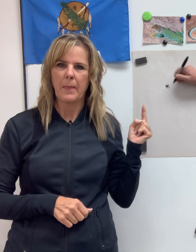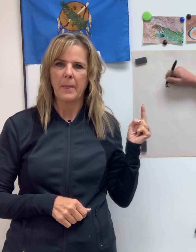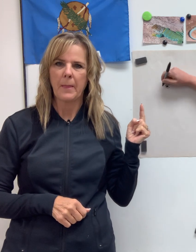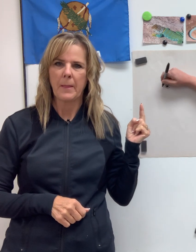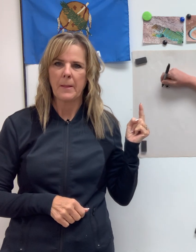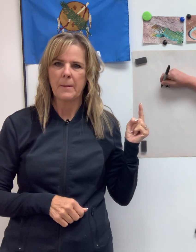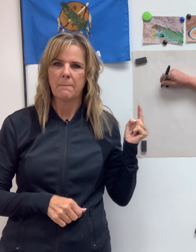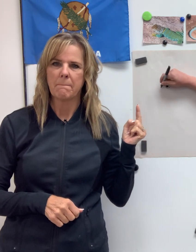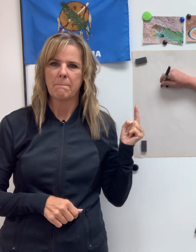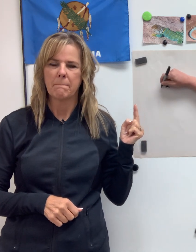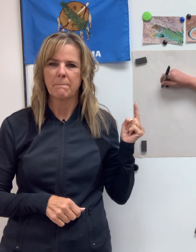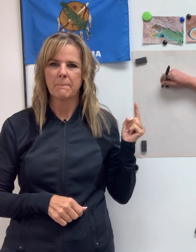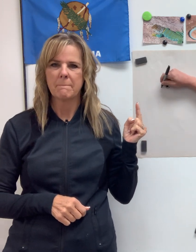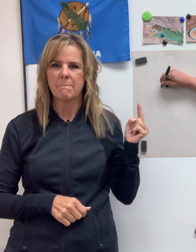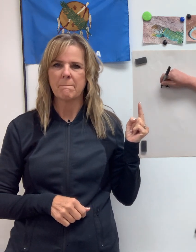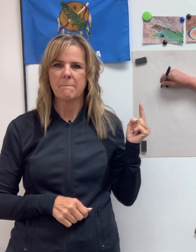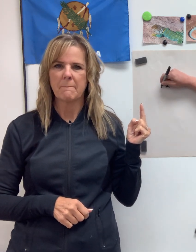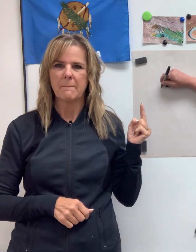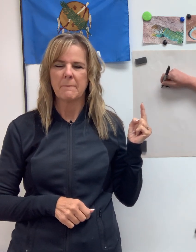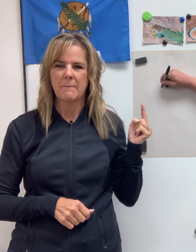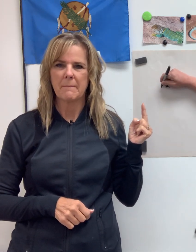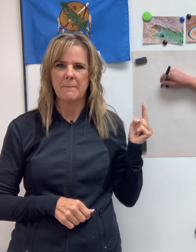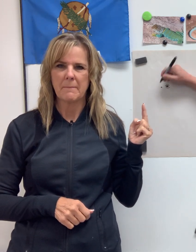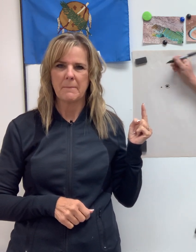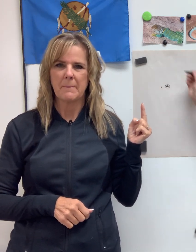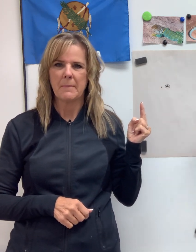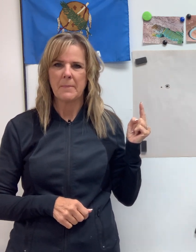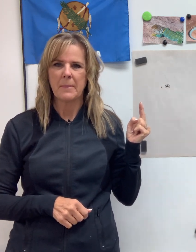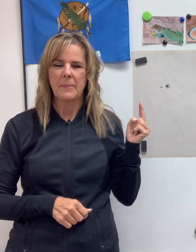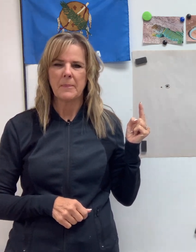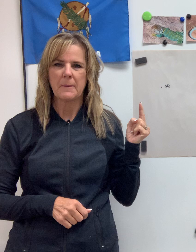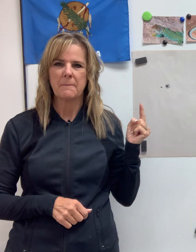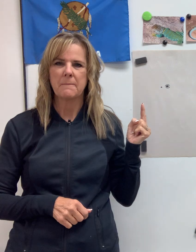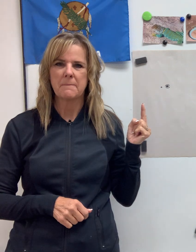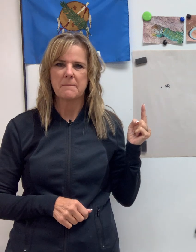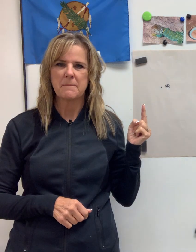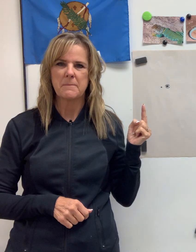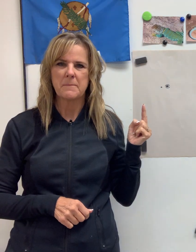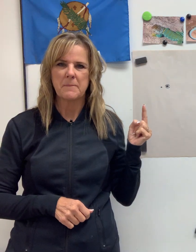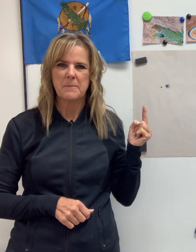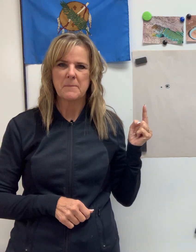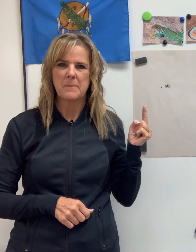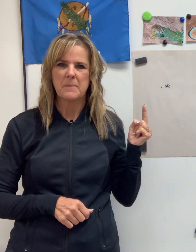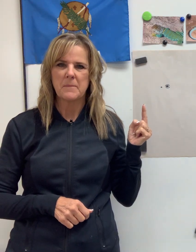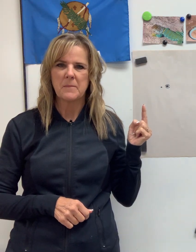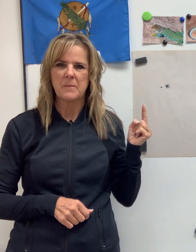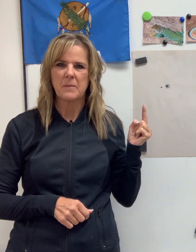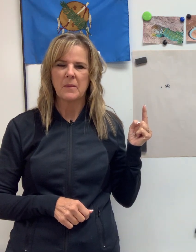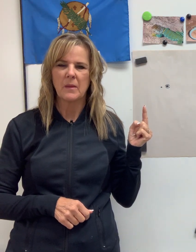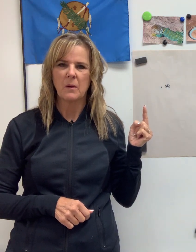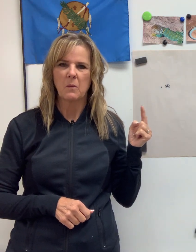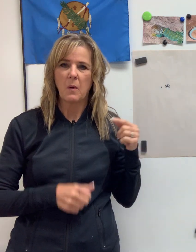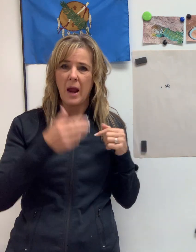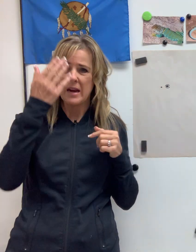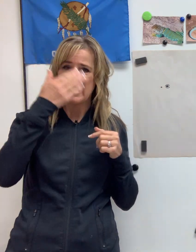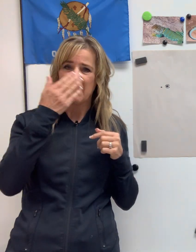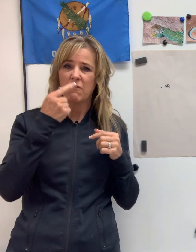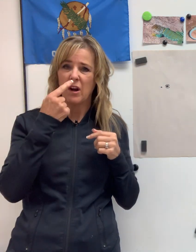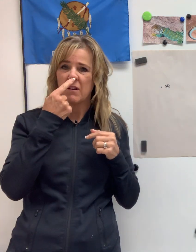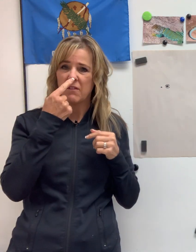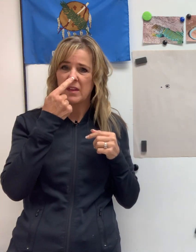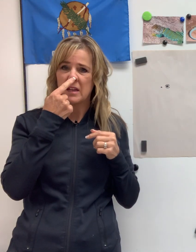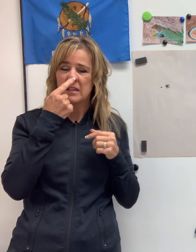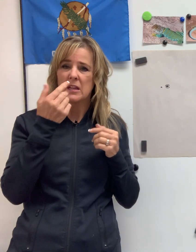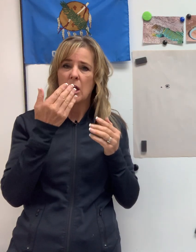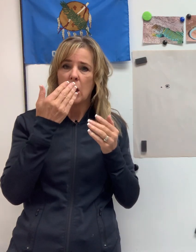little thick, sort of a thick curve line for the nostril. Right in front of the nostril, very,